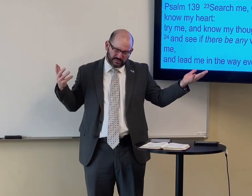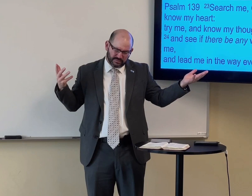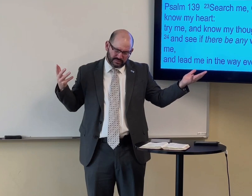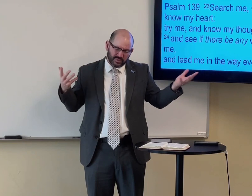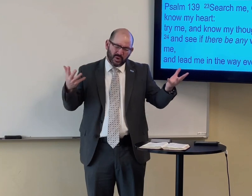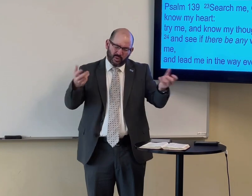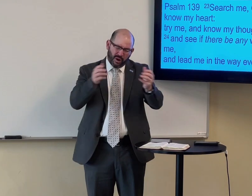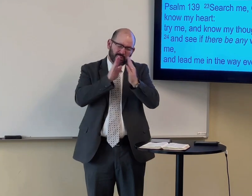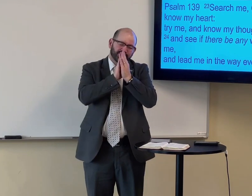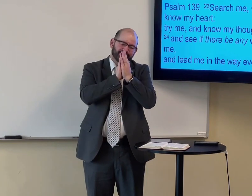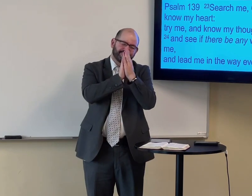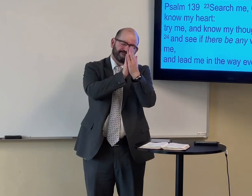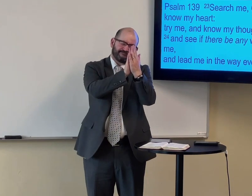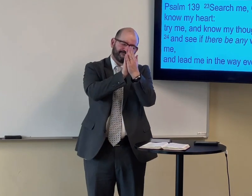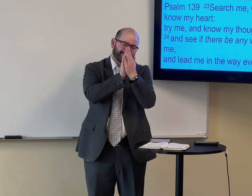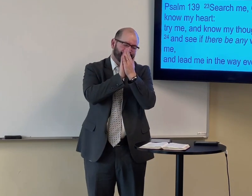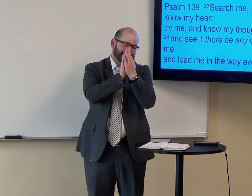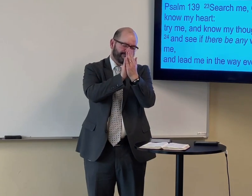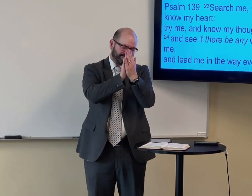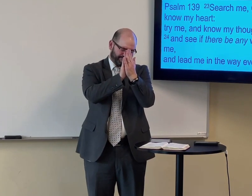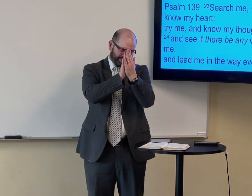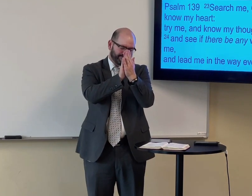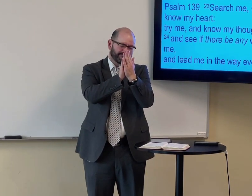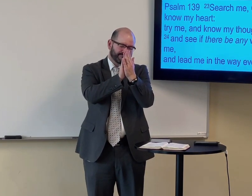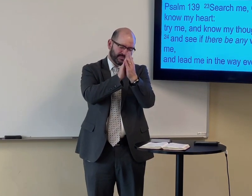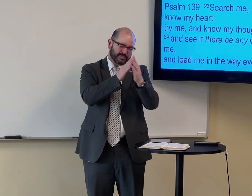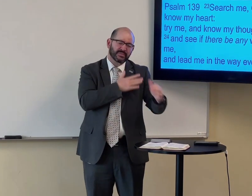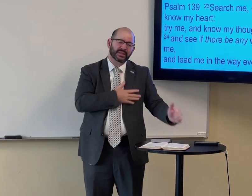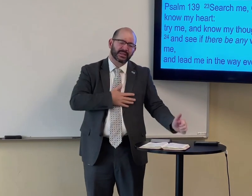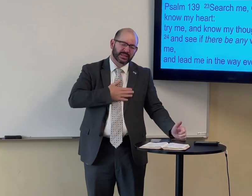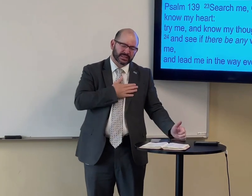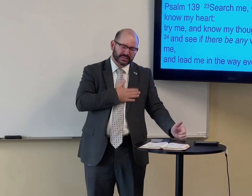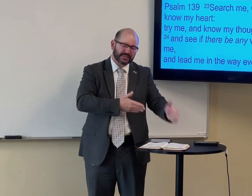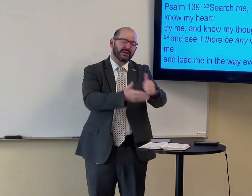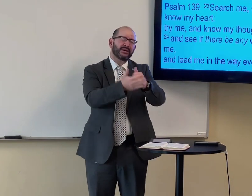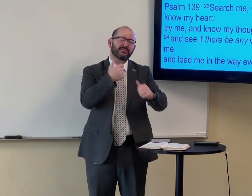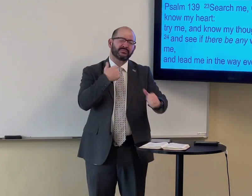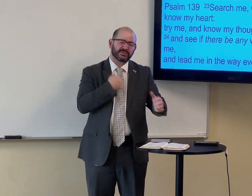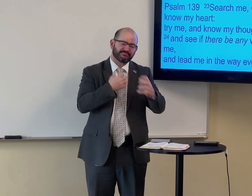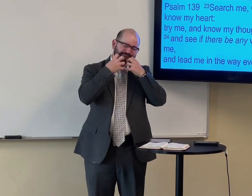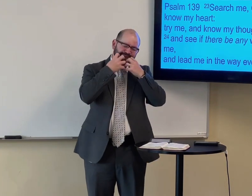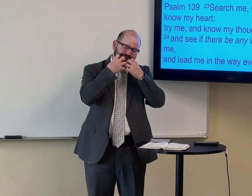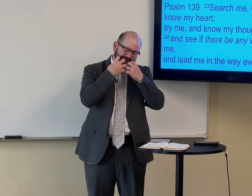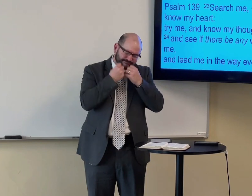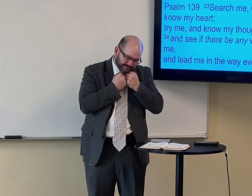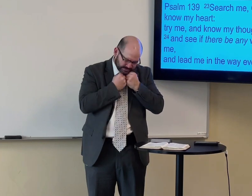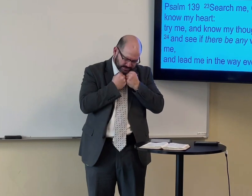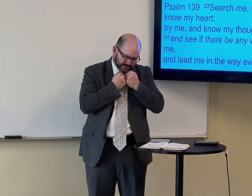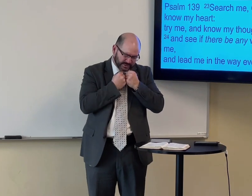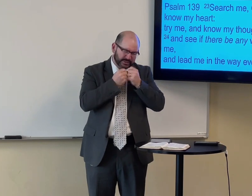to be honest with you. Have that close relationship. Please, help us to cherish